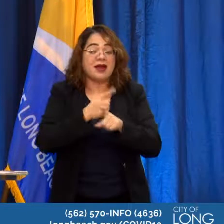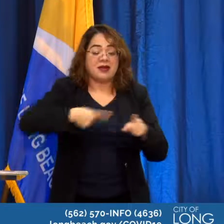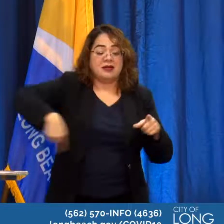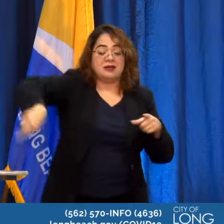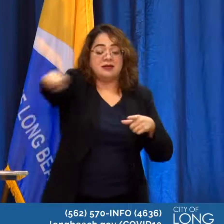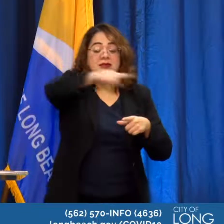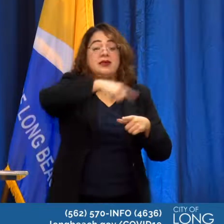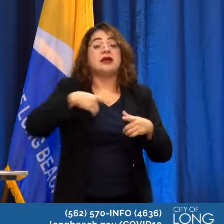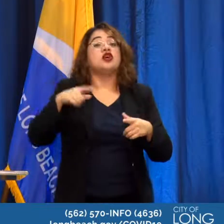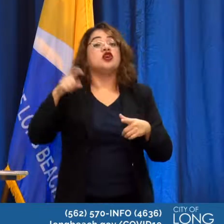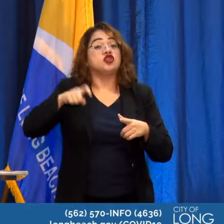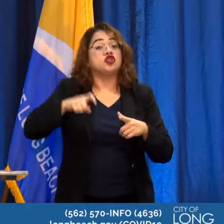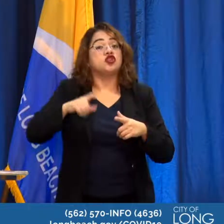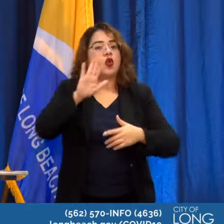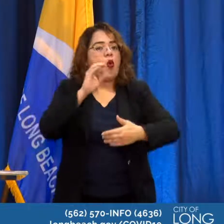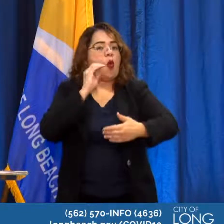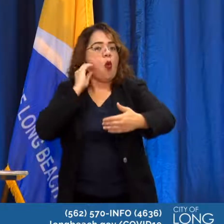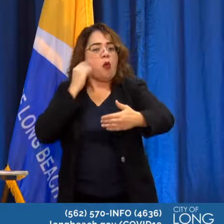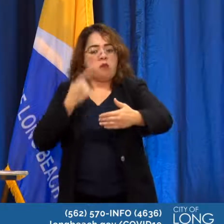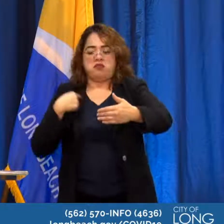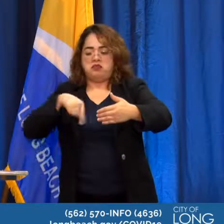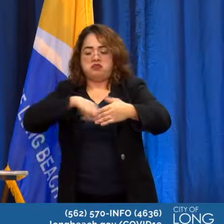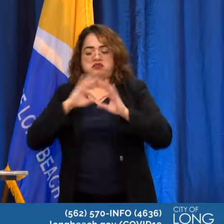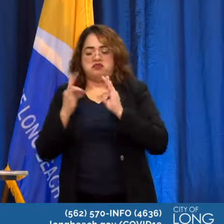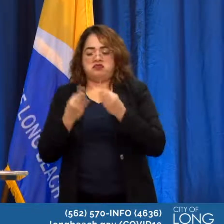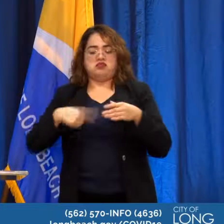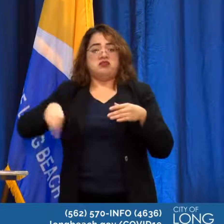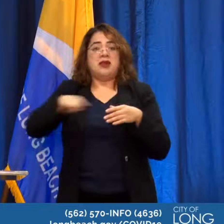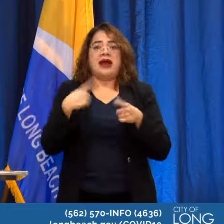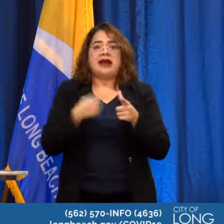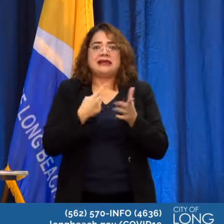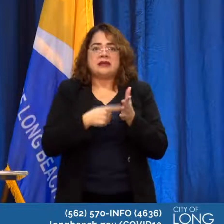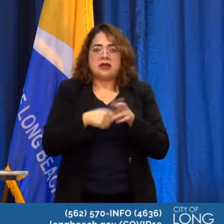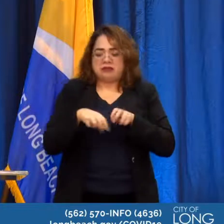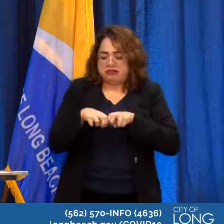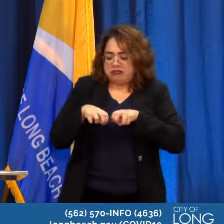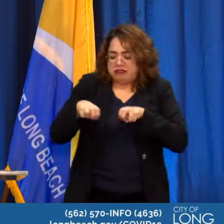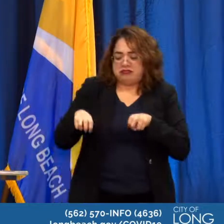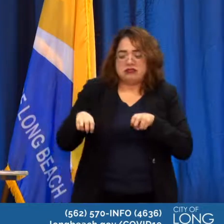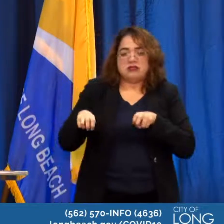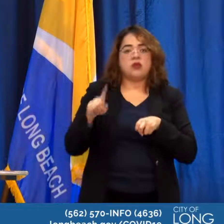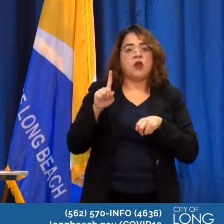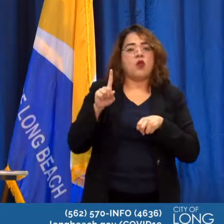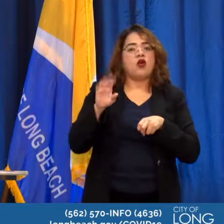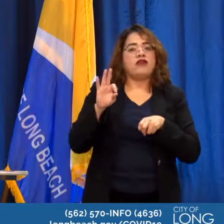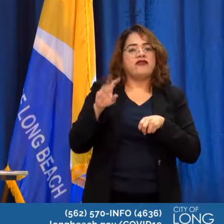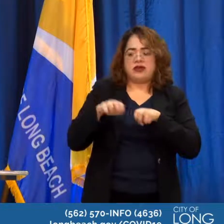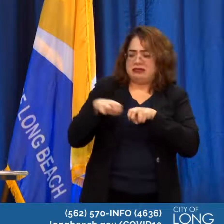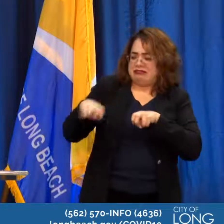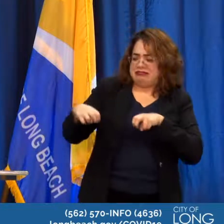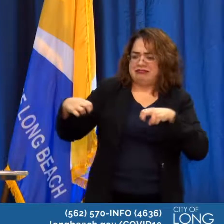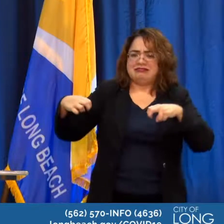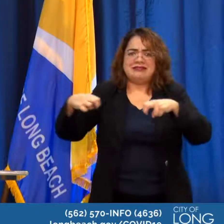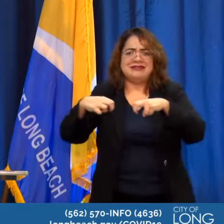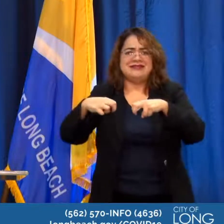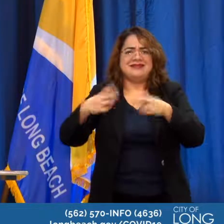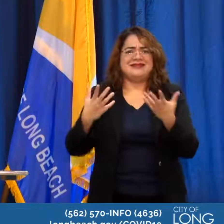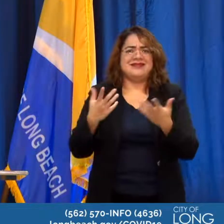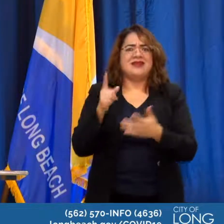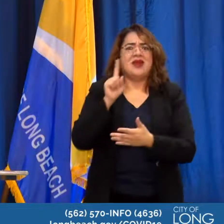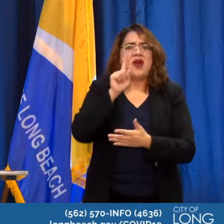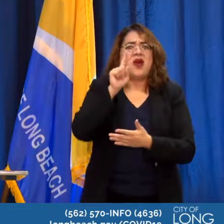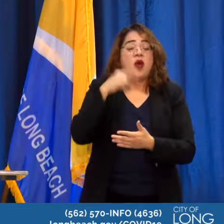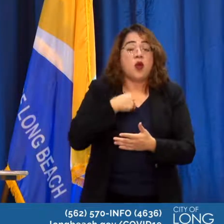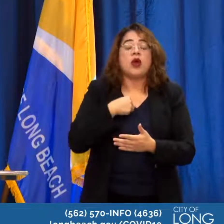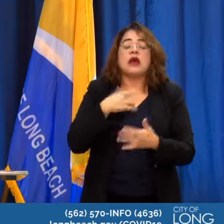your household, you sometimes are a foot apart, and you sit there for a couple hours. And when we look at high-risk exposures, we look at